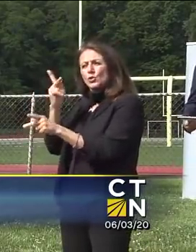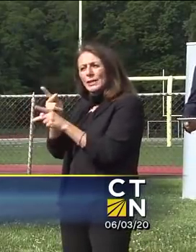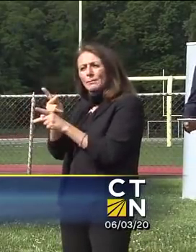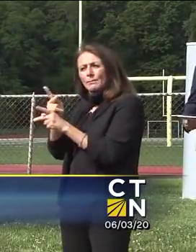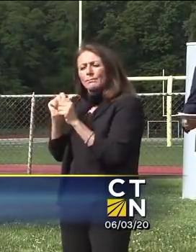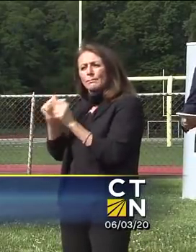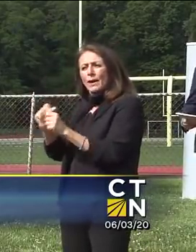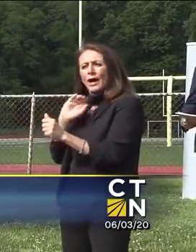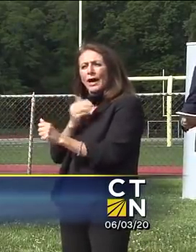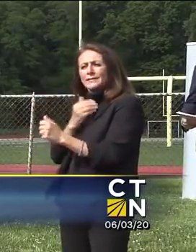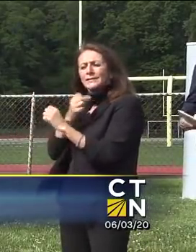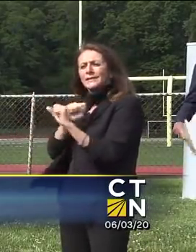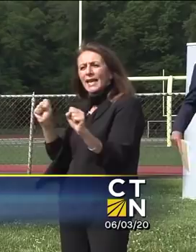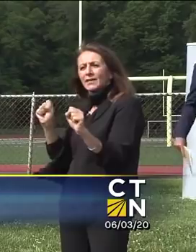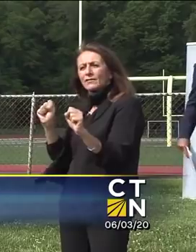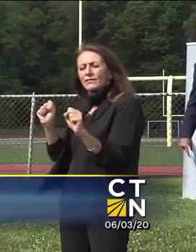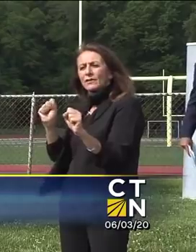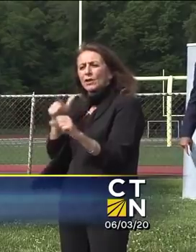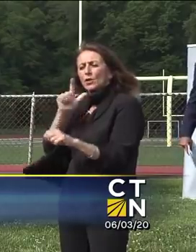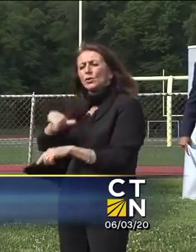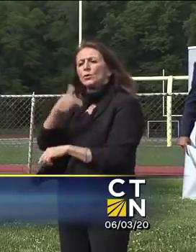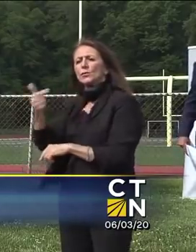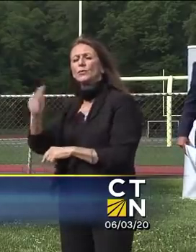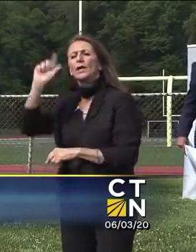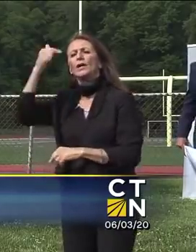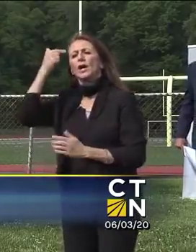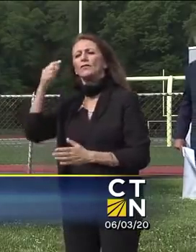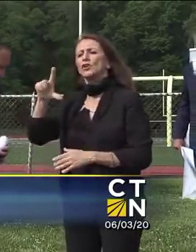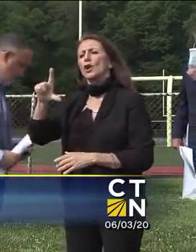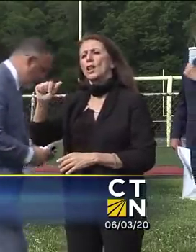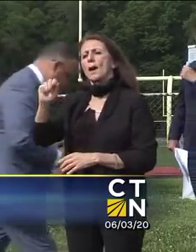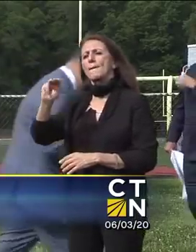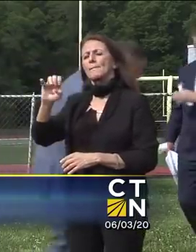safe. At this time, I'd like to turn it over to Governor Lamont.